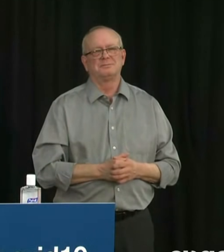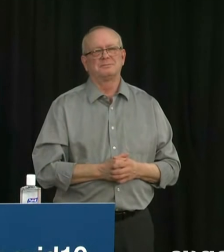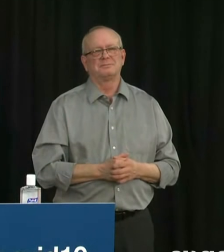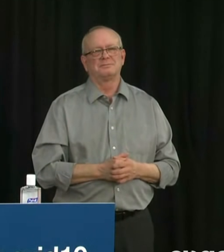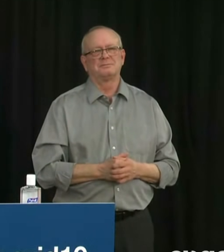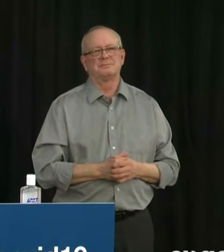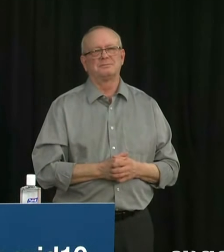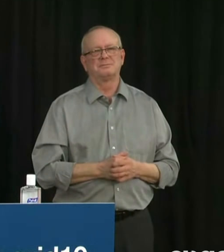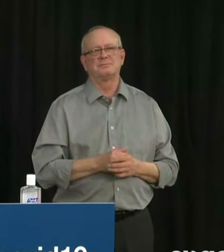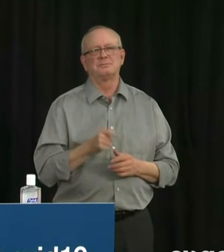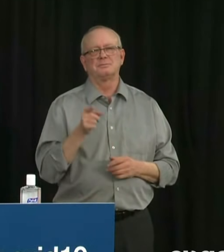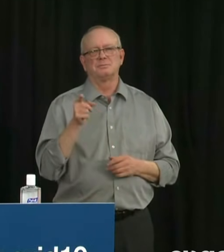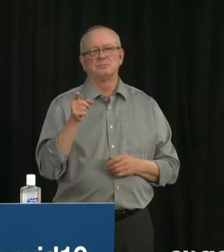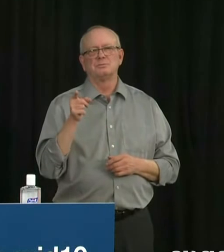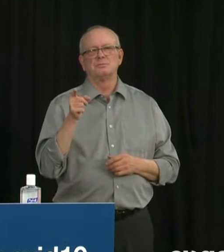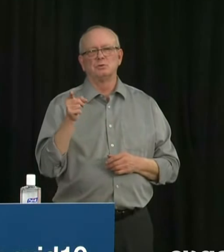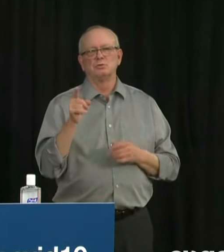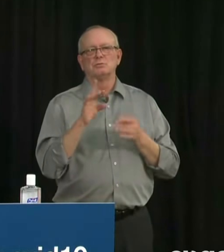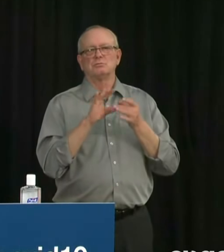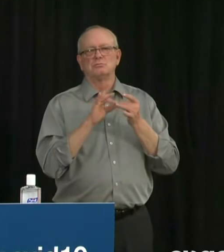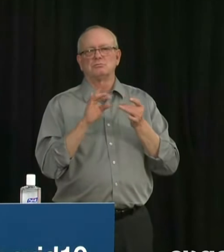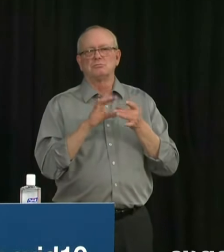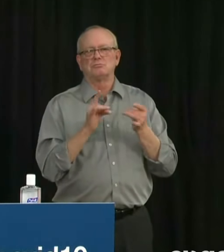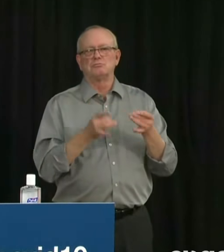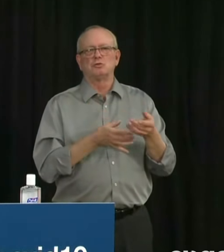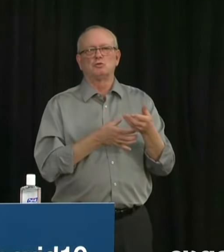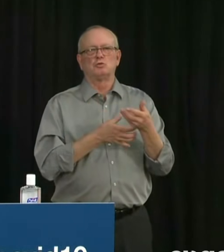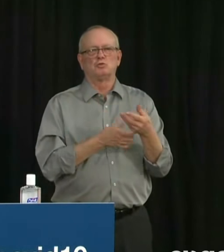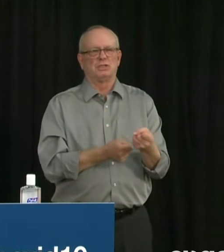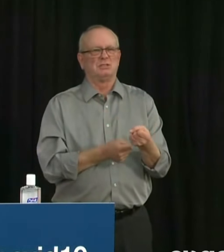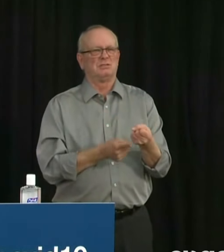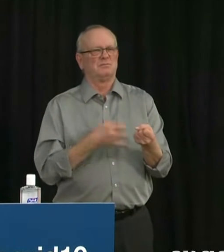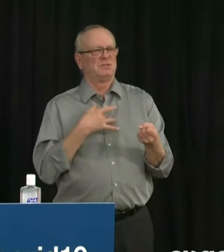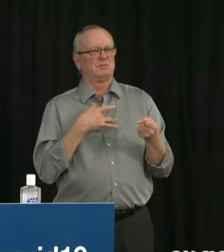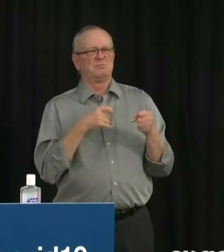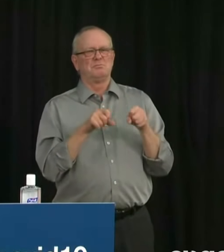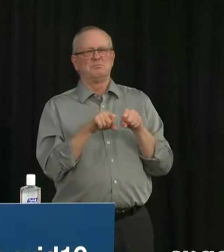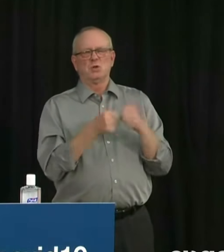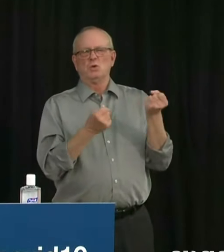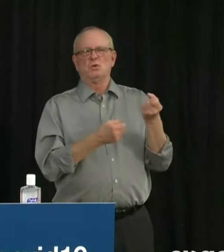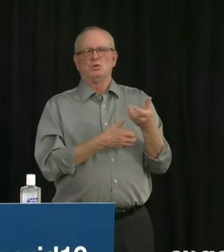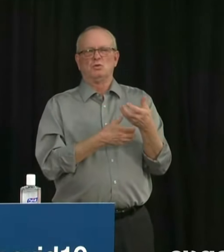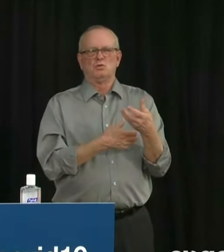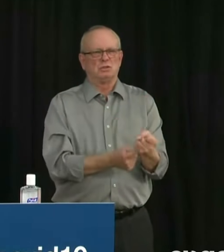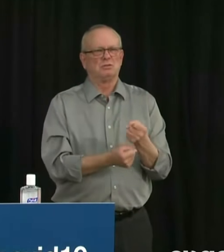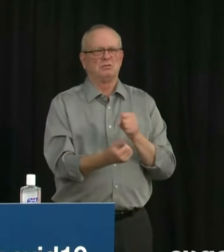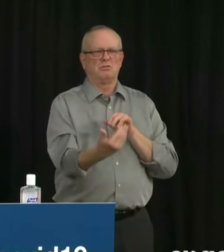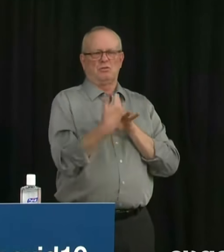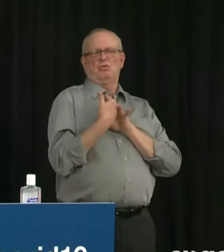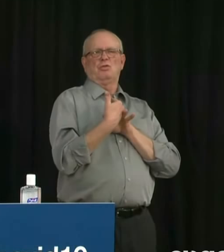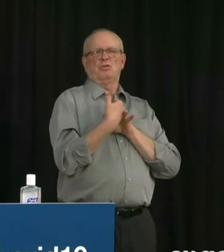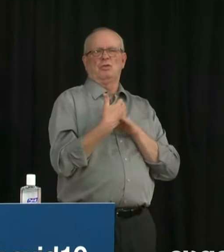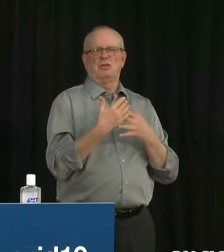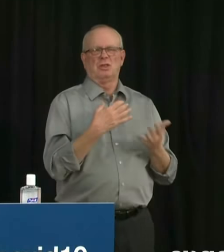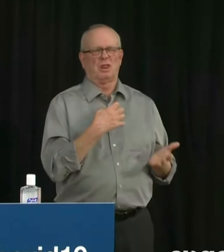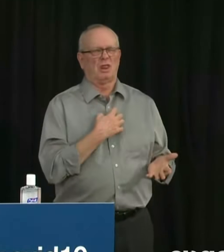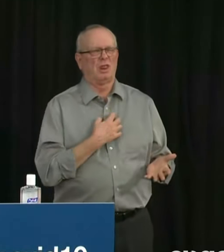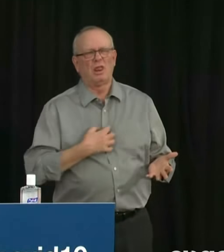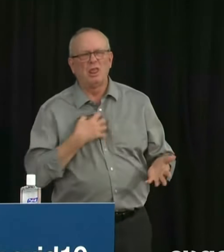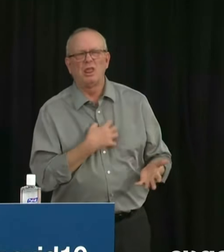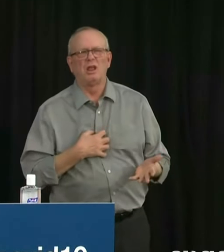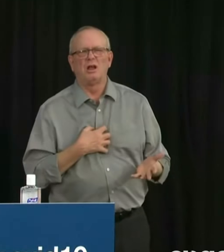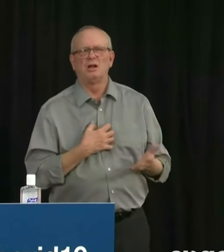referred a lot to trust being broken today, and you also explained why you're not providing the recommendations.